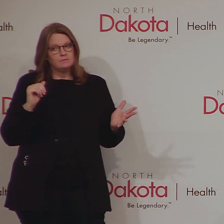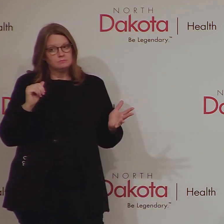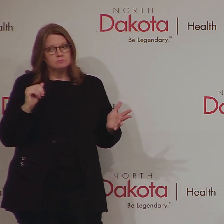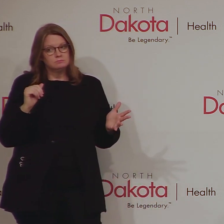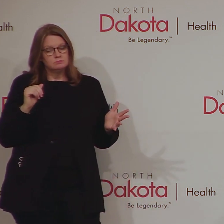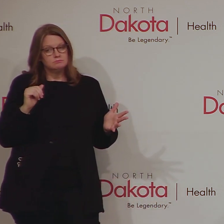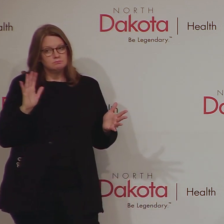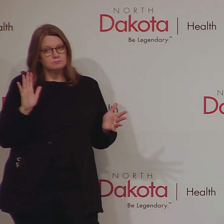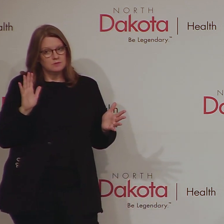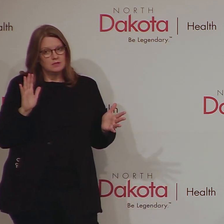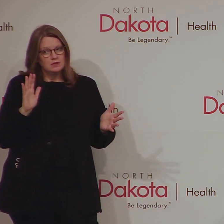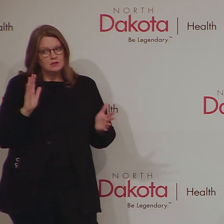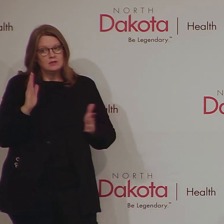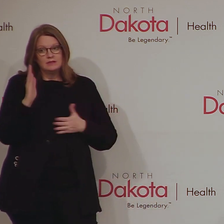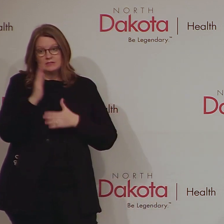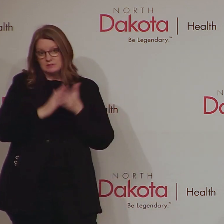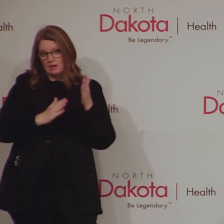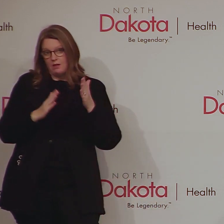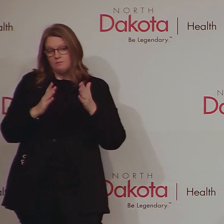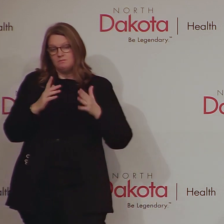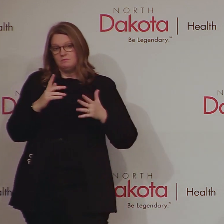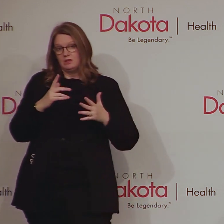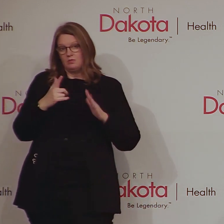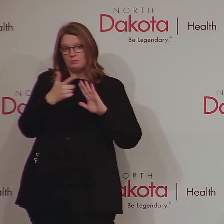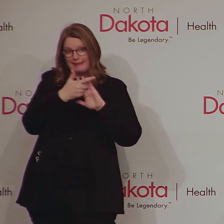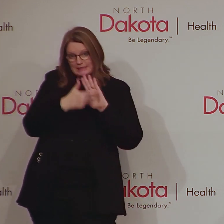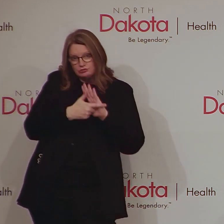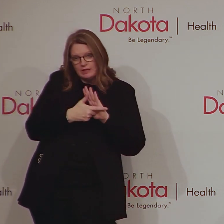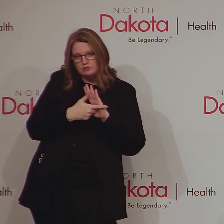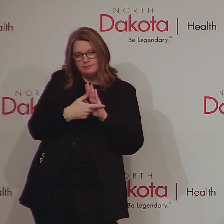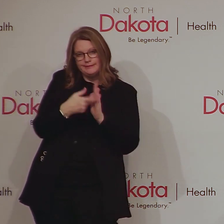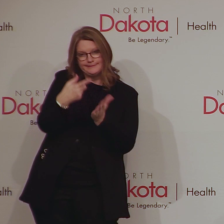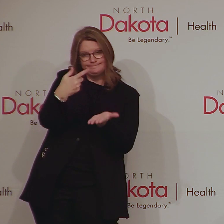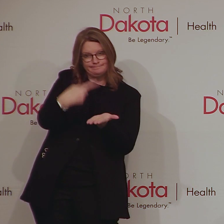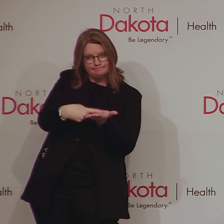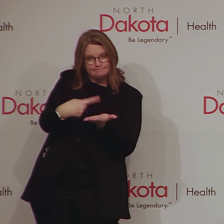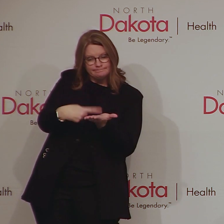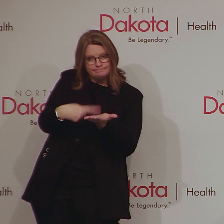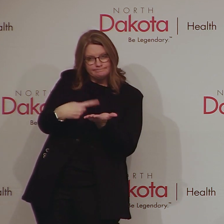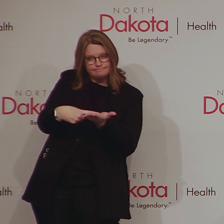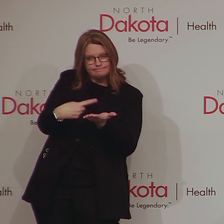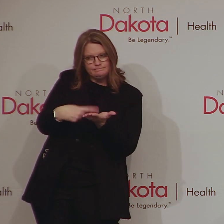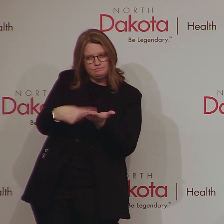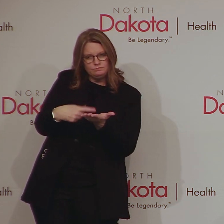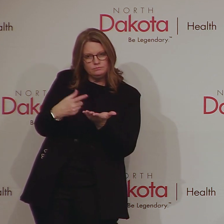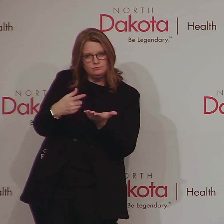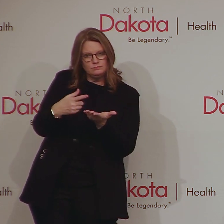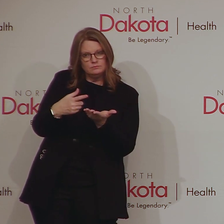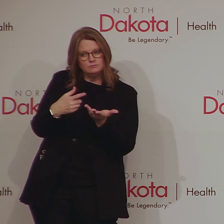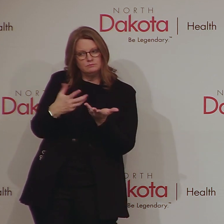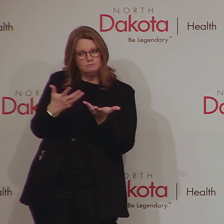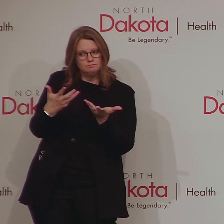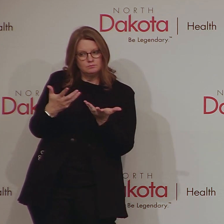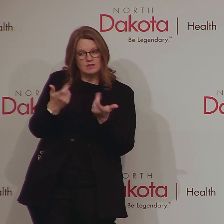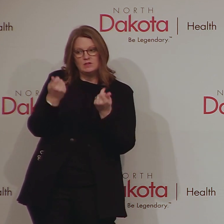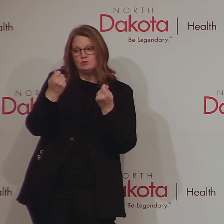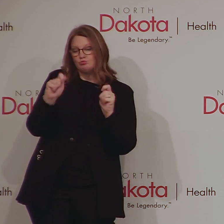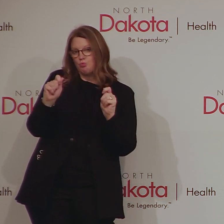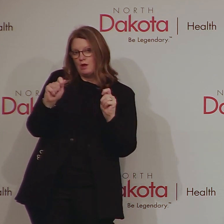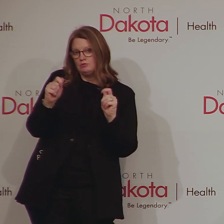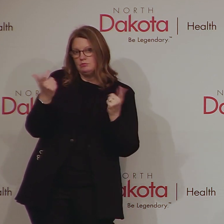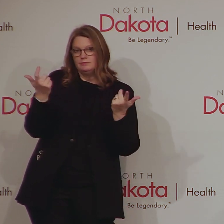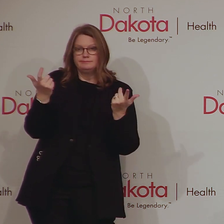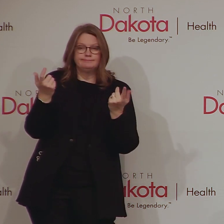some legislation being considered that would essentially try to